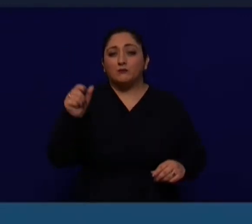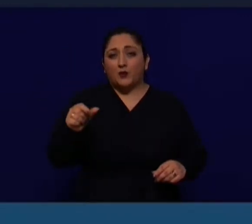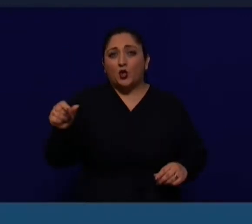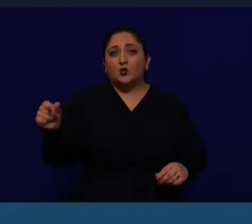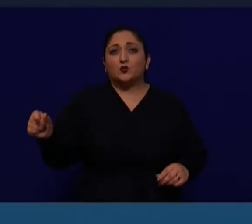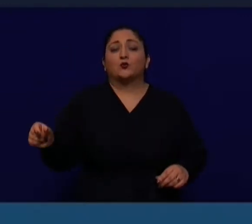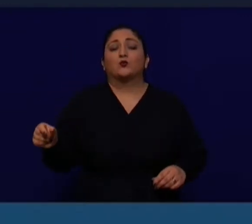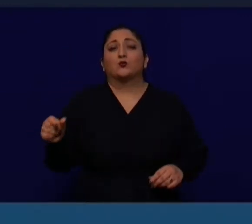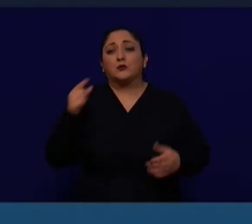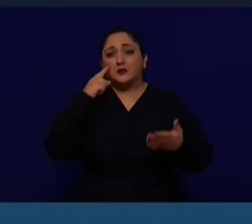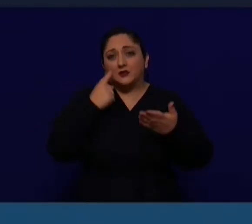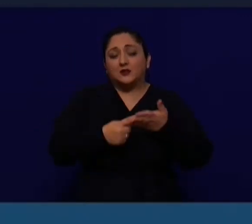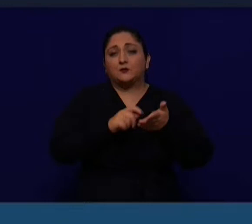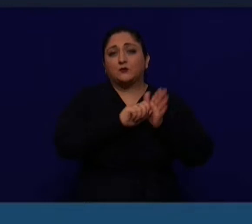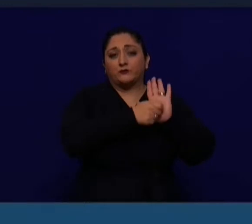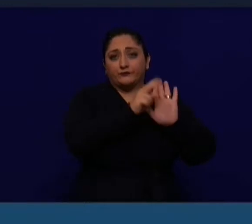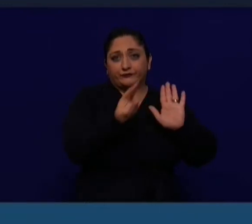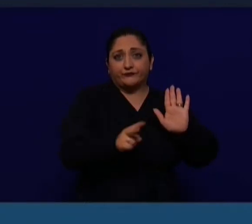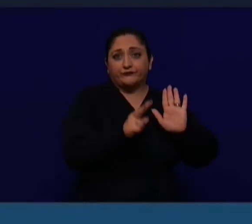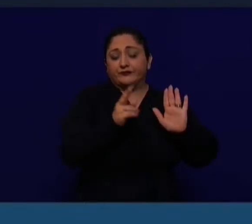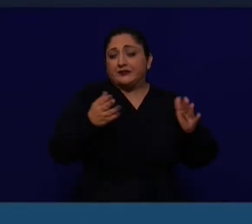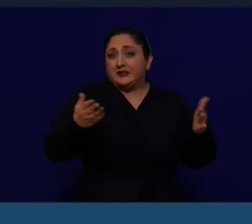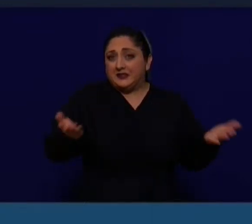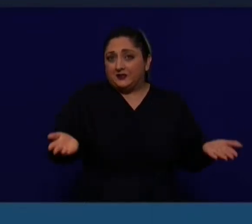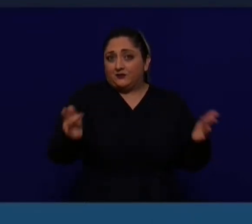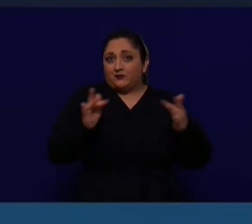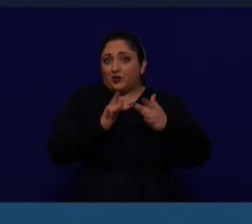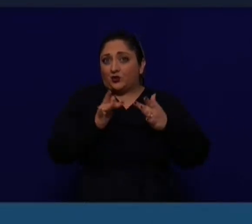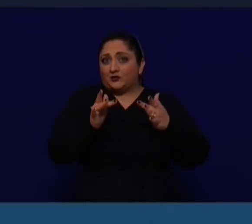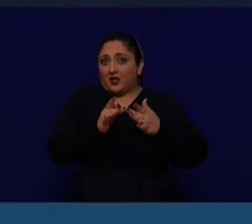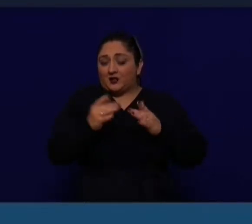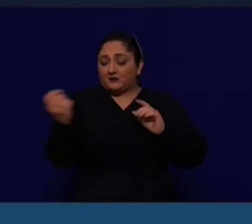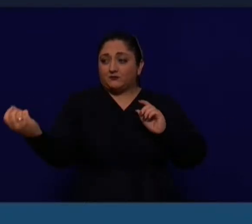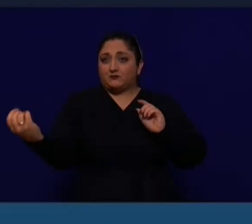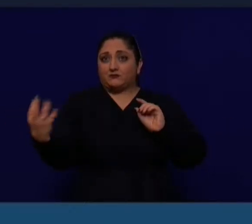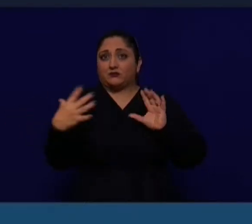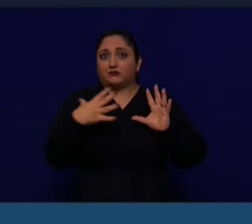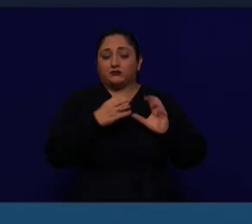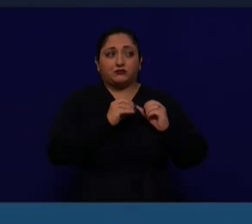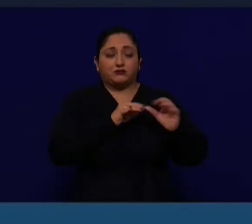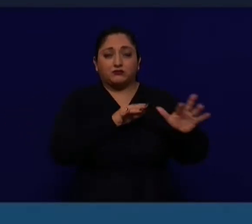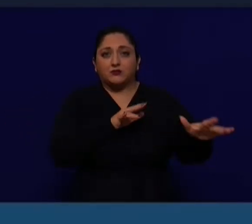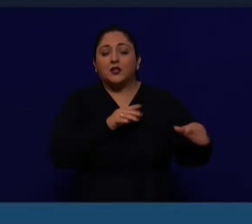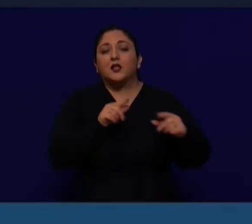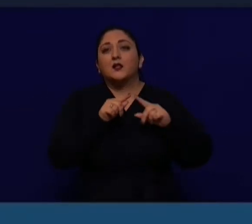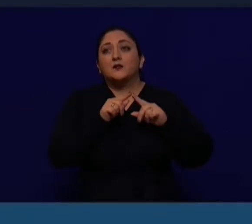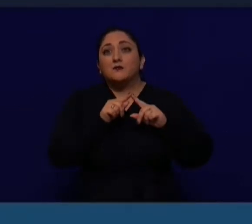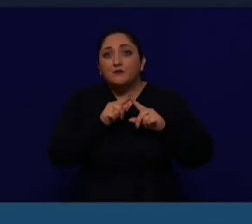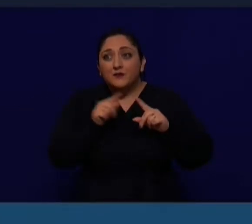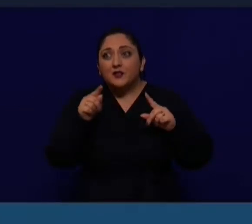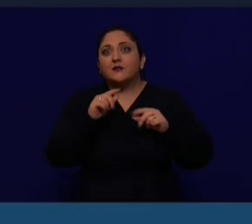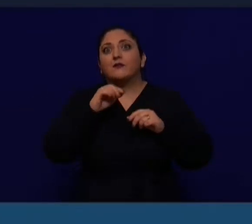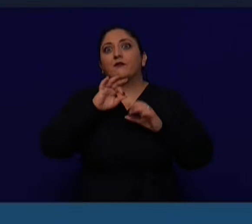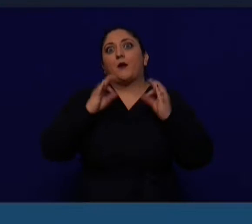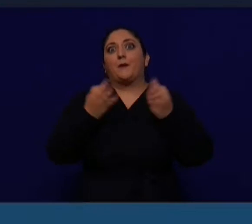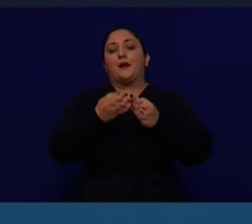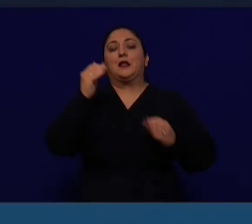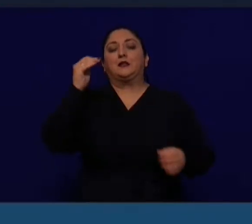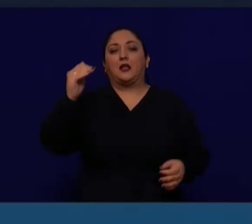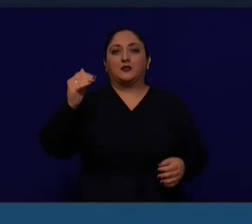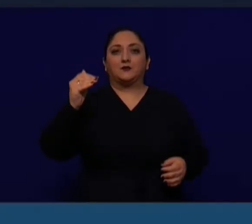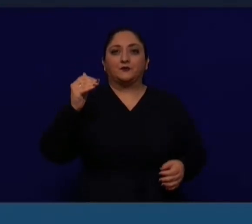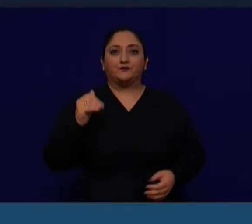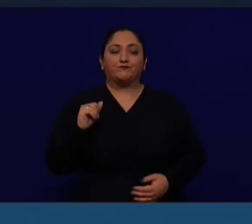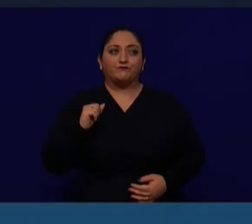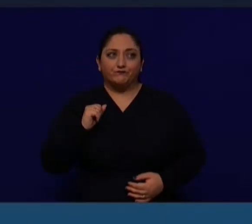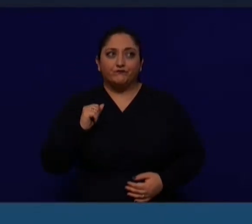huma każijiet bħala transmission settings mill-każijiet infushom li kienu għaddejjin minn persuna l-oħra fid-djar tagħhom. Kellna